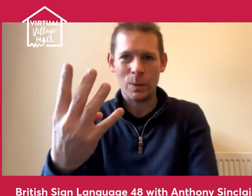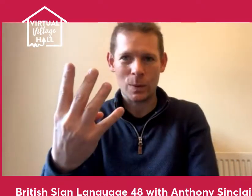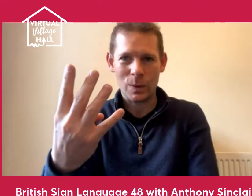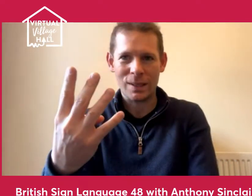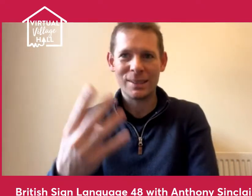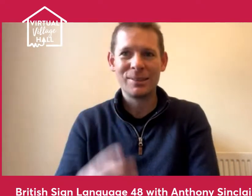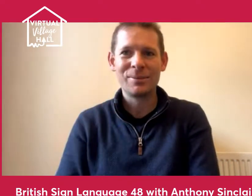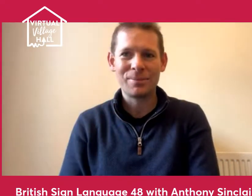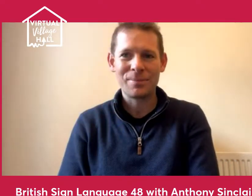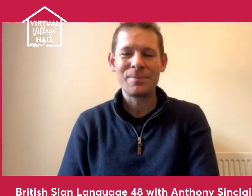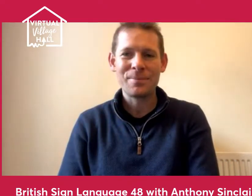4:45.